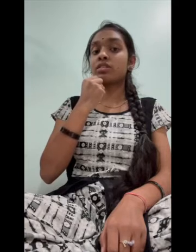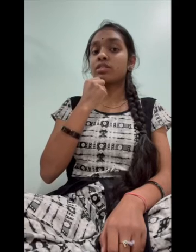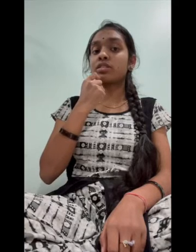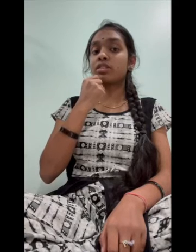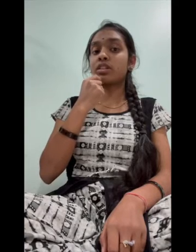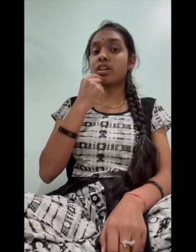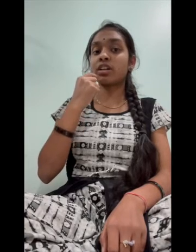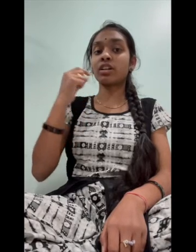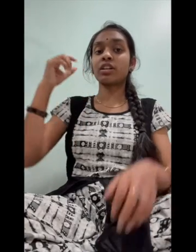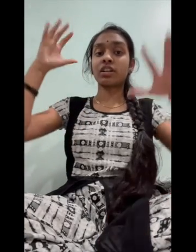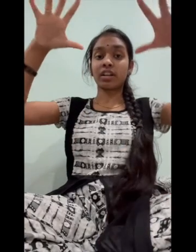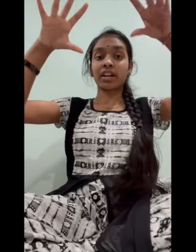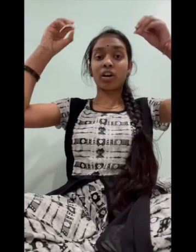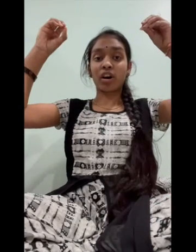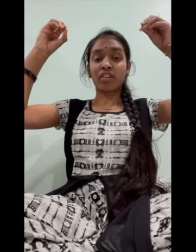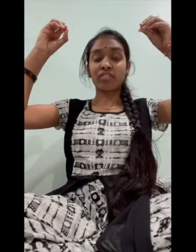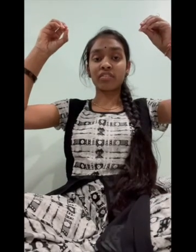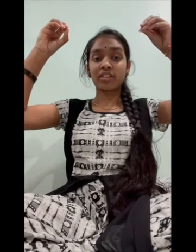to turn light off.